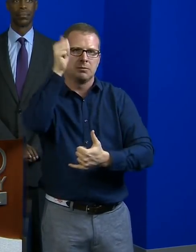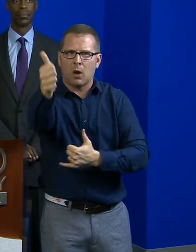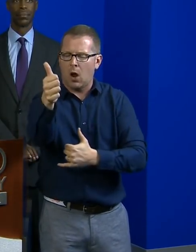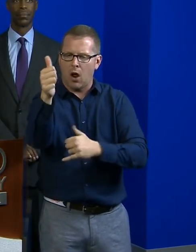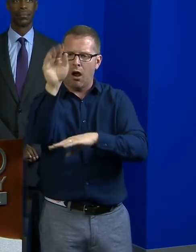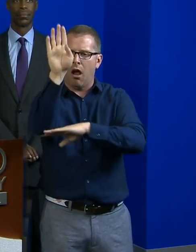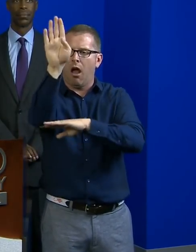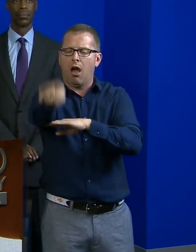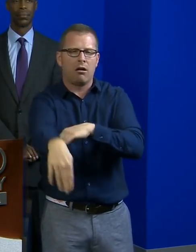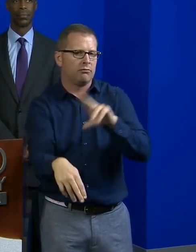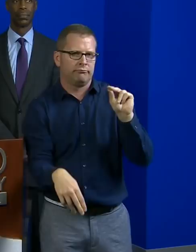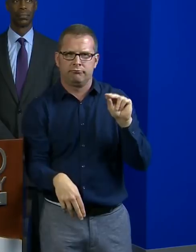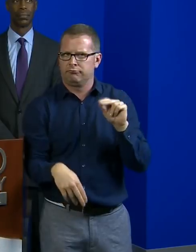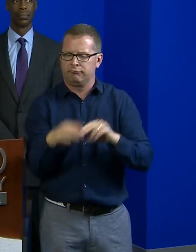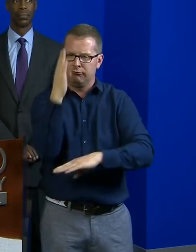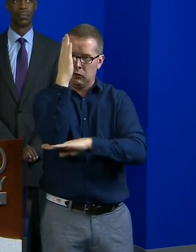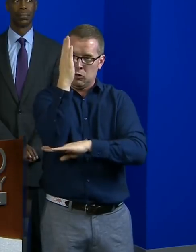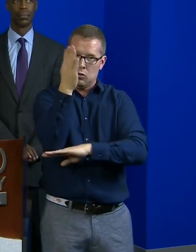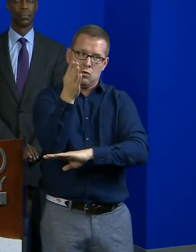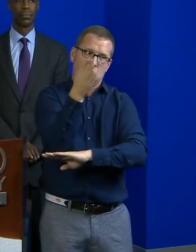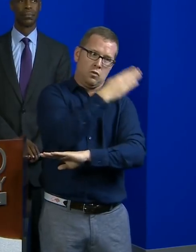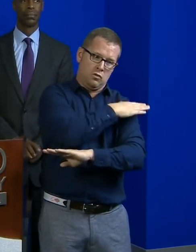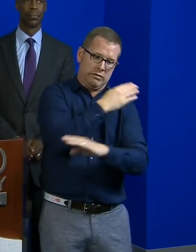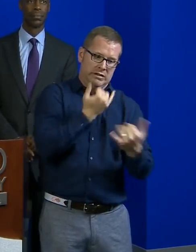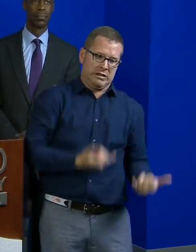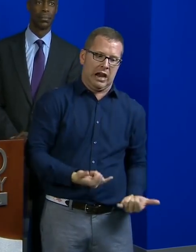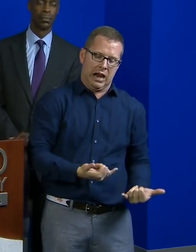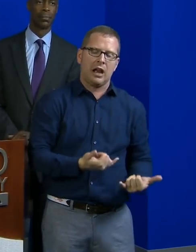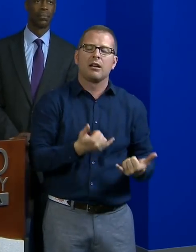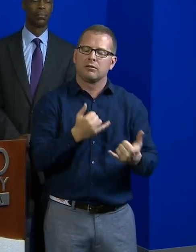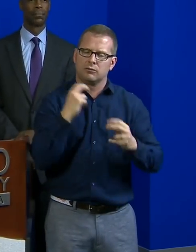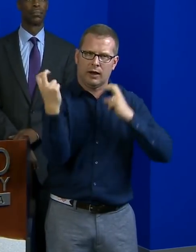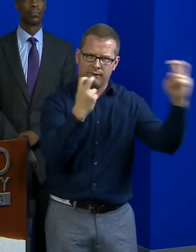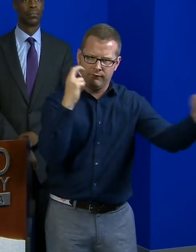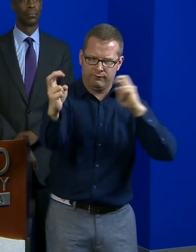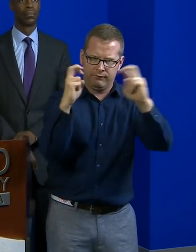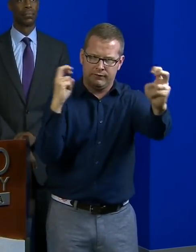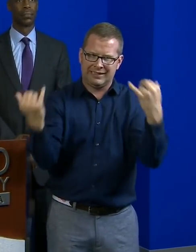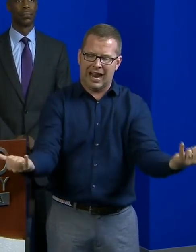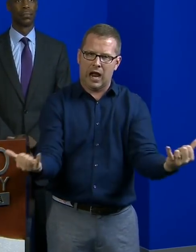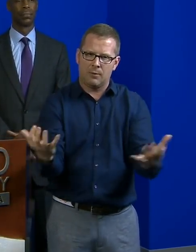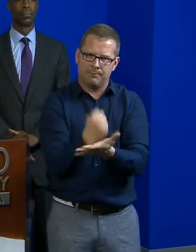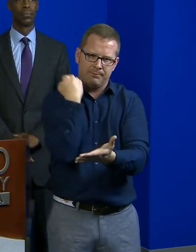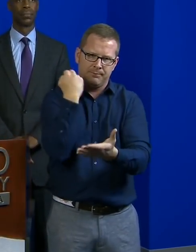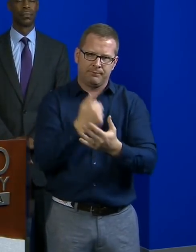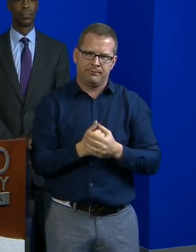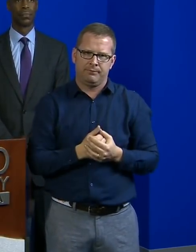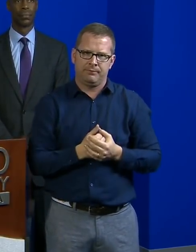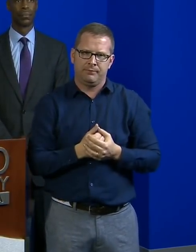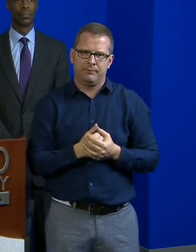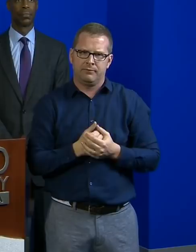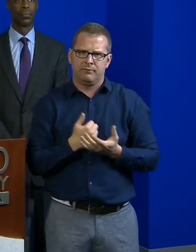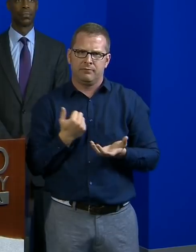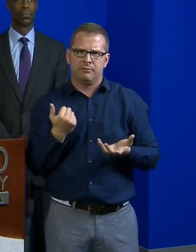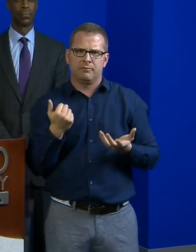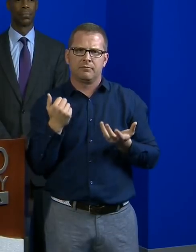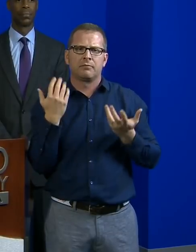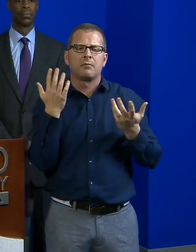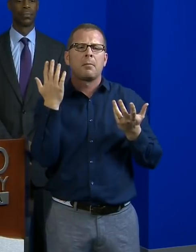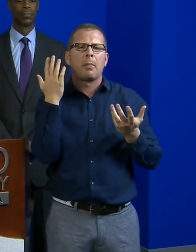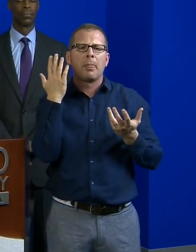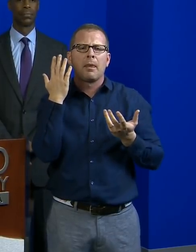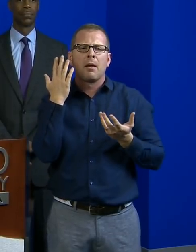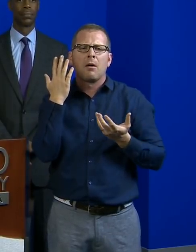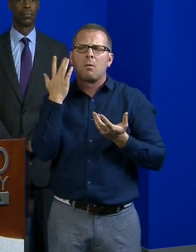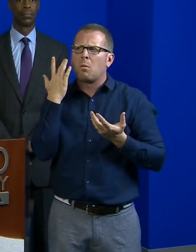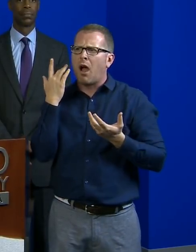We're staging to make sure that after the hurricane, we can clear our streets quickly, identify down power lines, and help